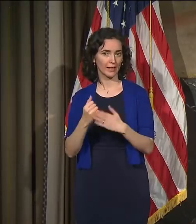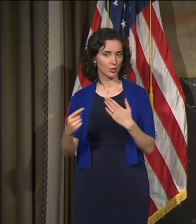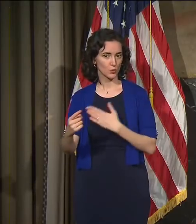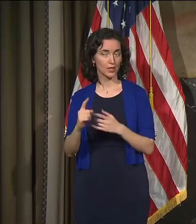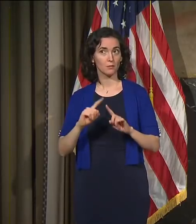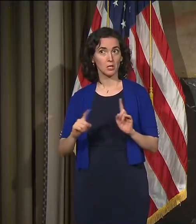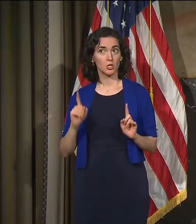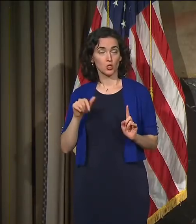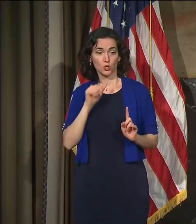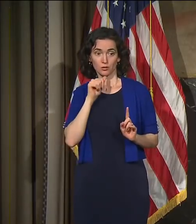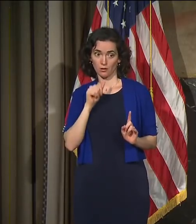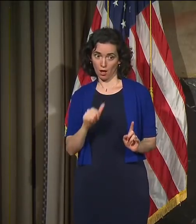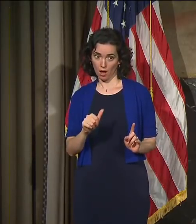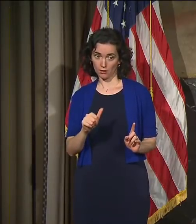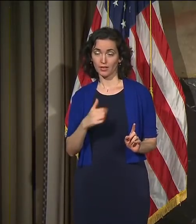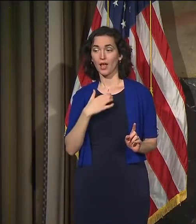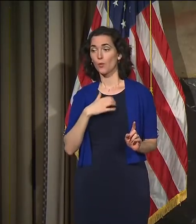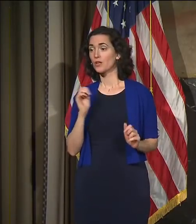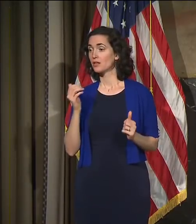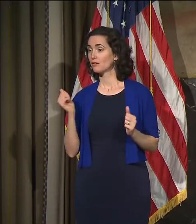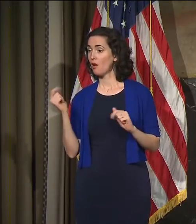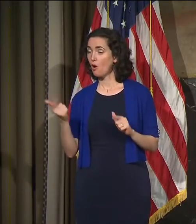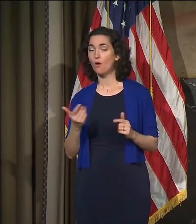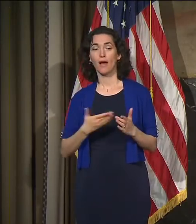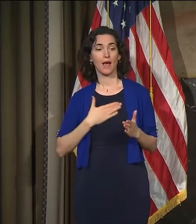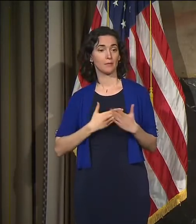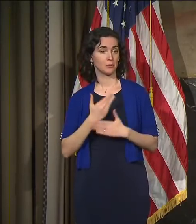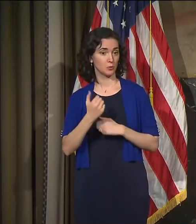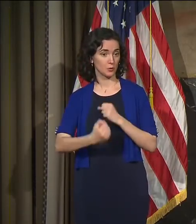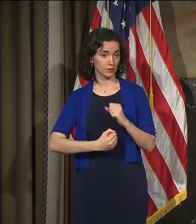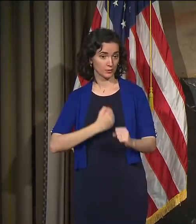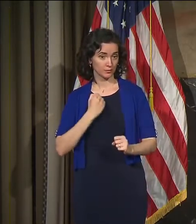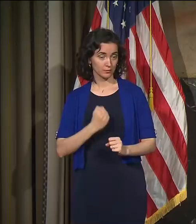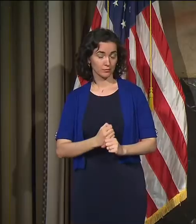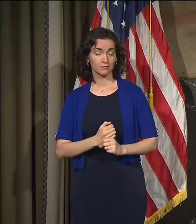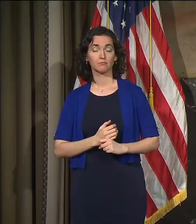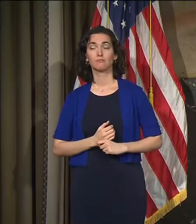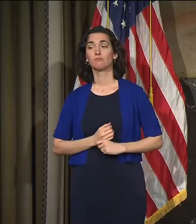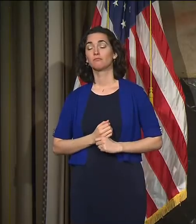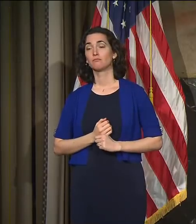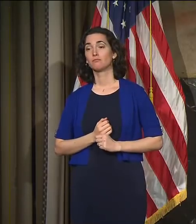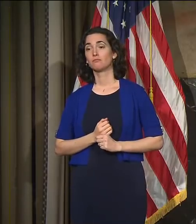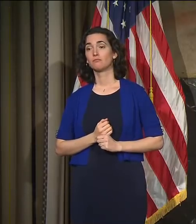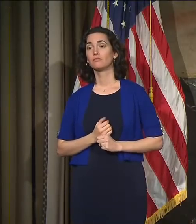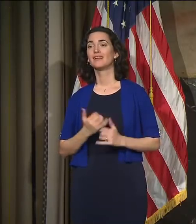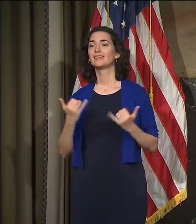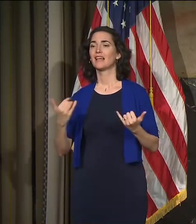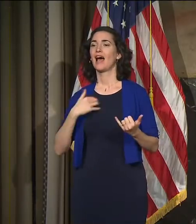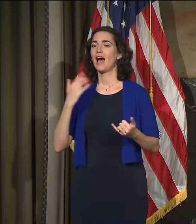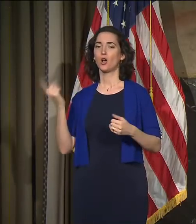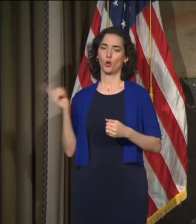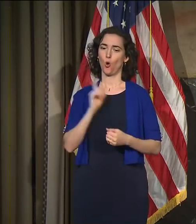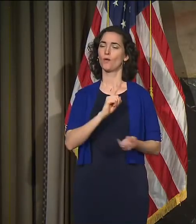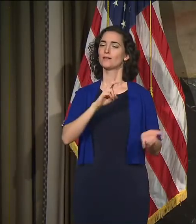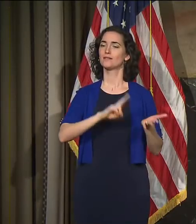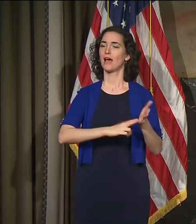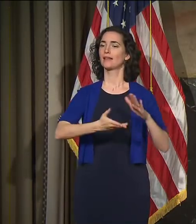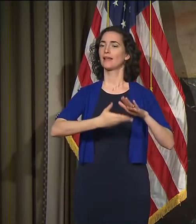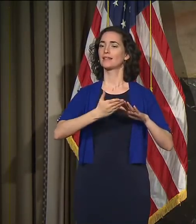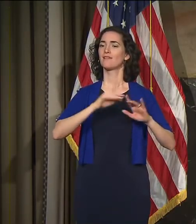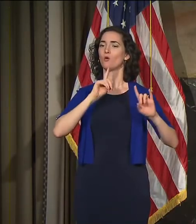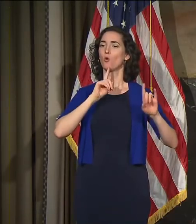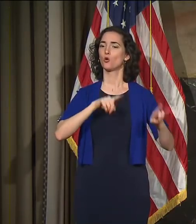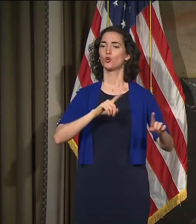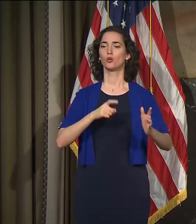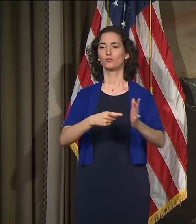week. I want to wish everyone a happy New Year. And I'm going to go sign an executive order now mandating